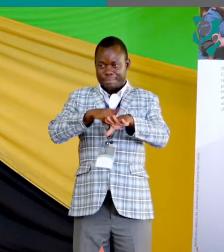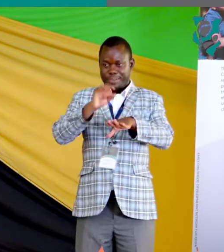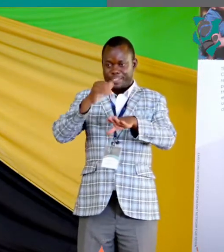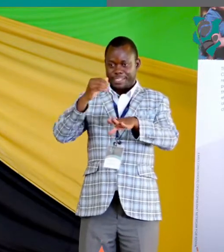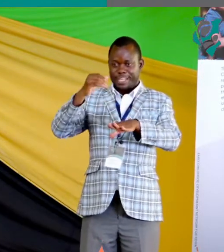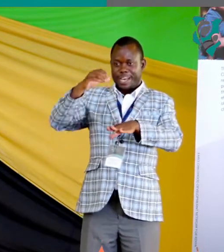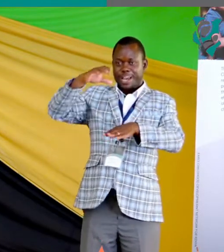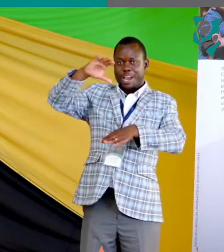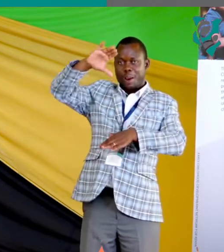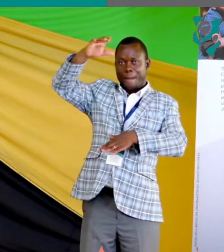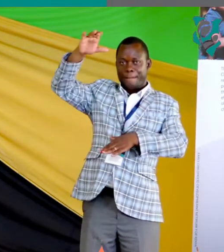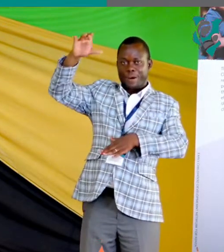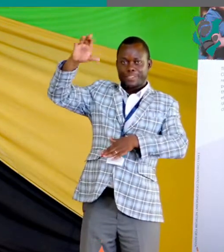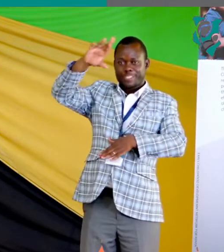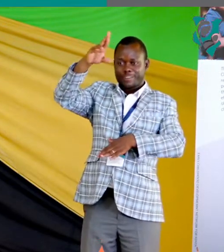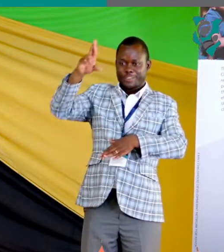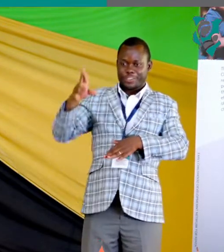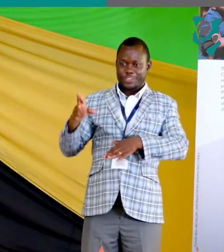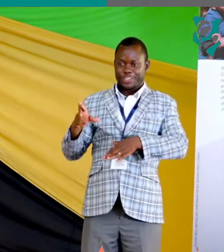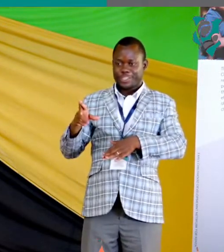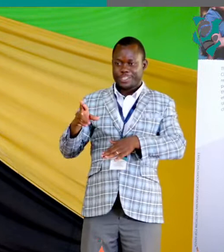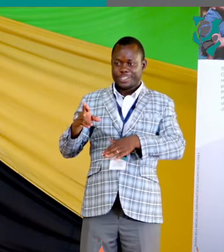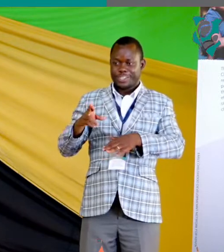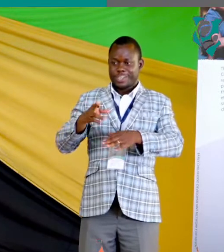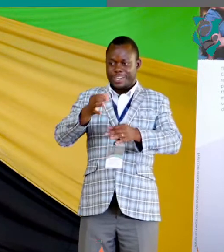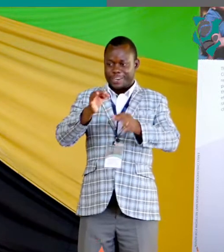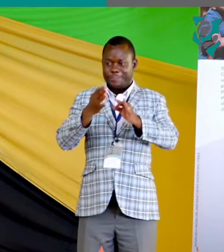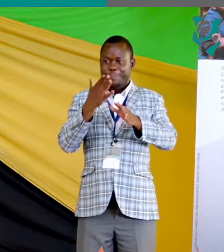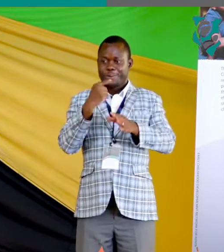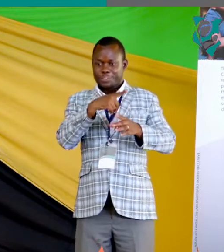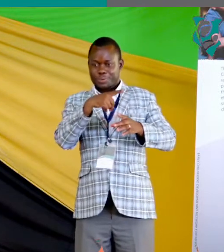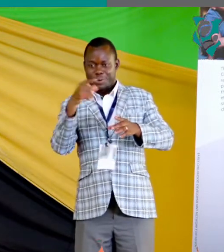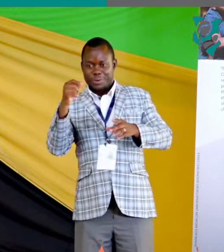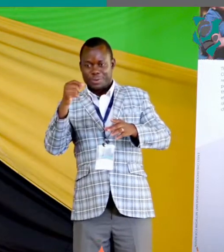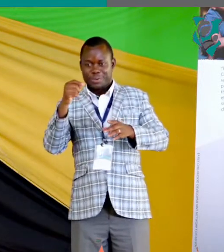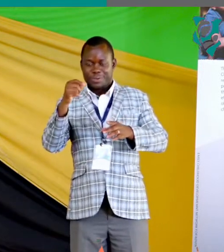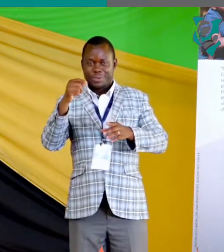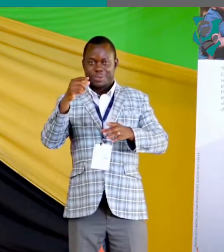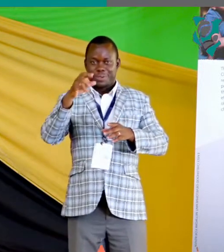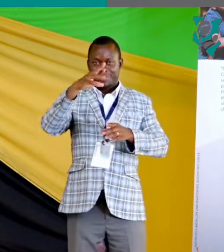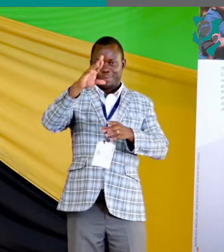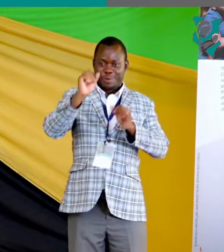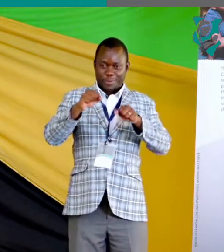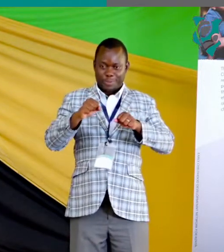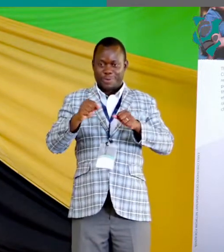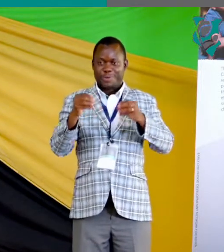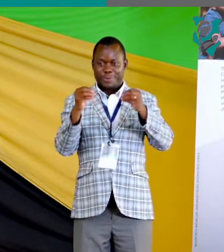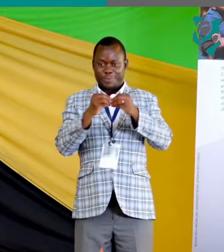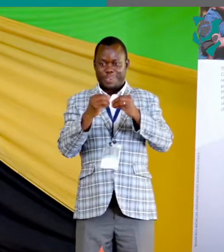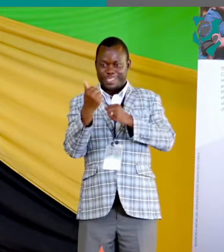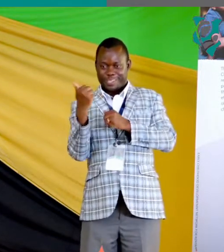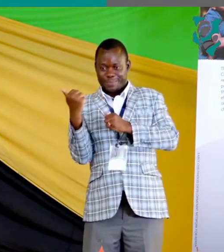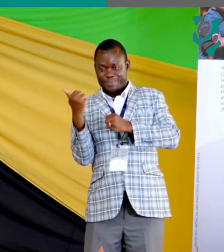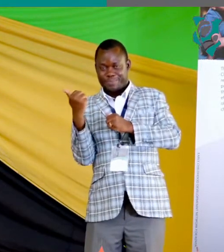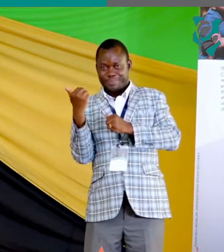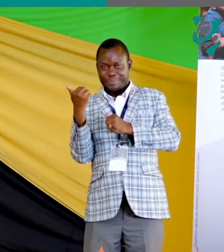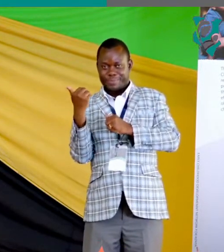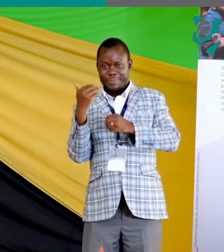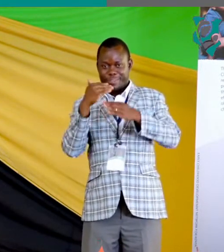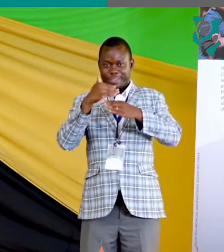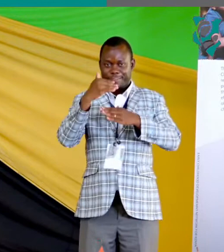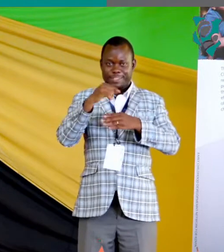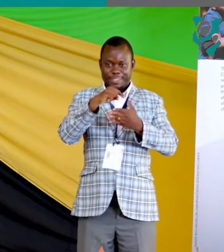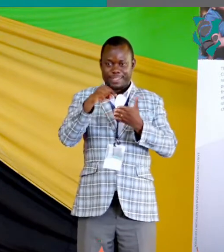mountain region. So those who are looking for the route to the mountain can see me after this. That is on a right note.